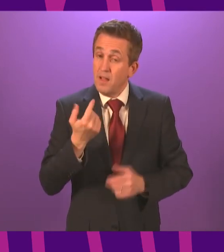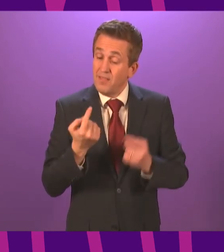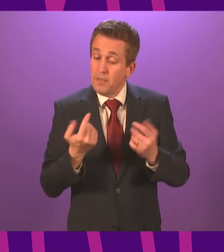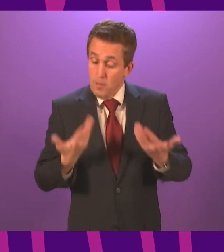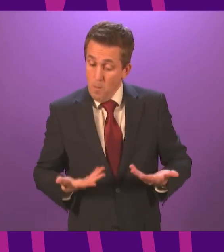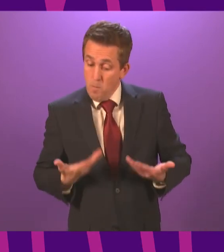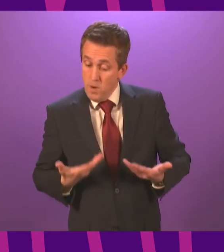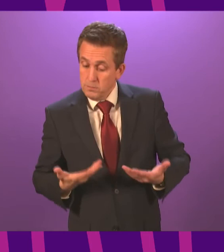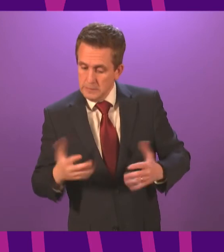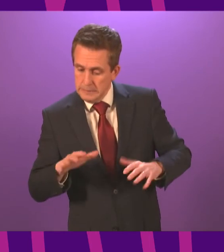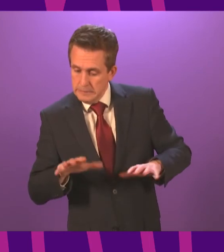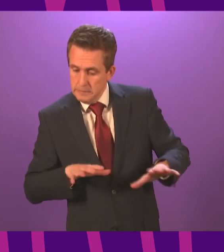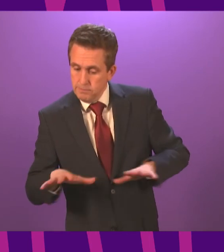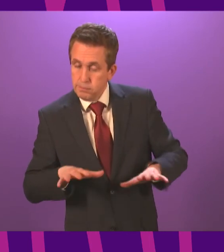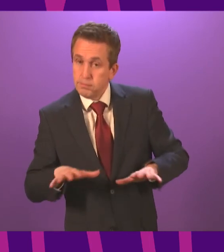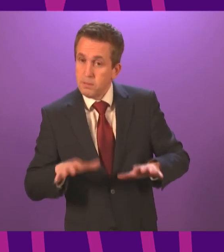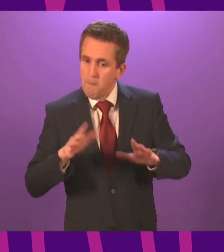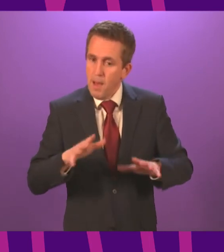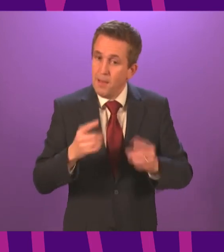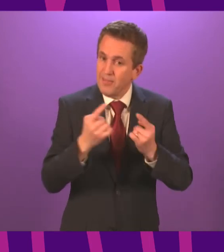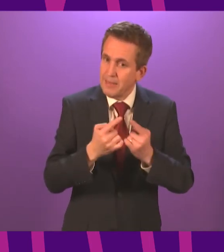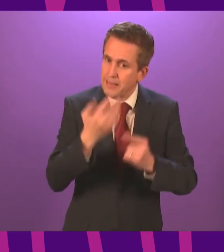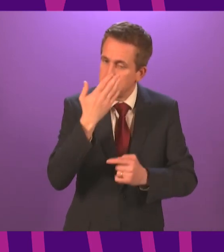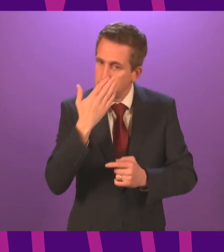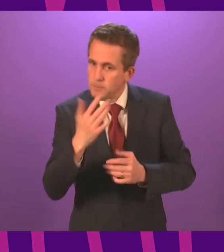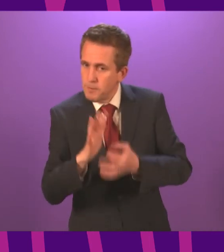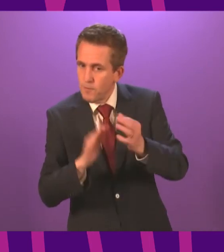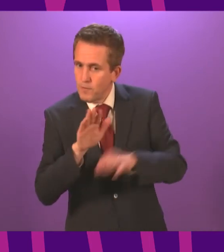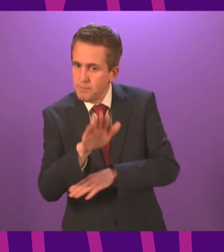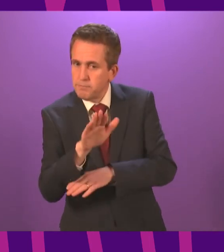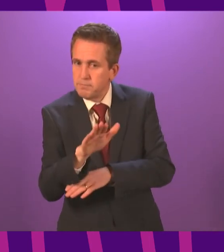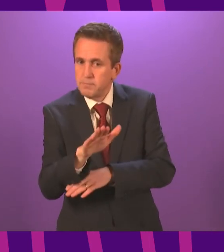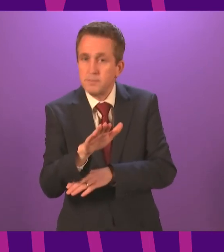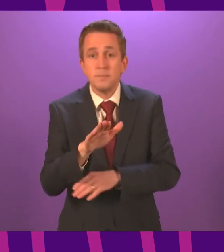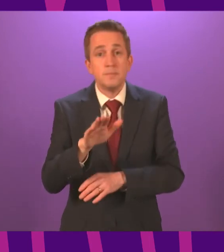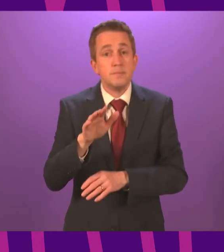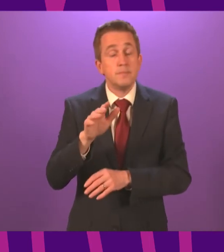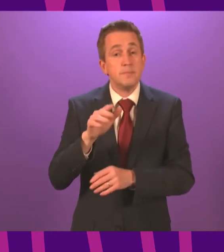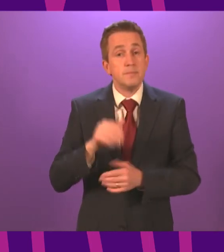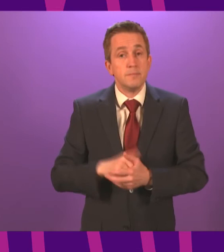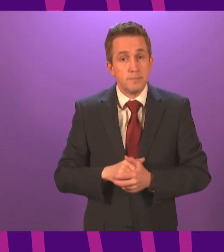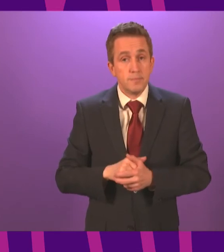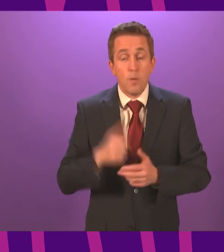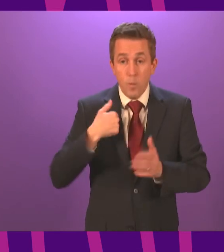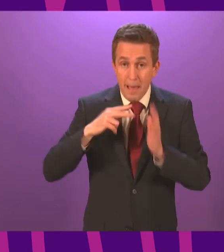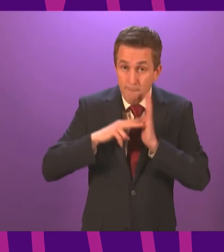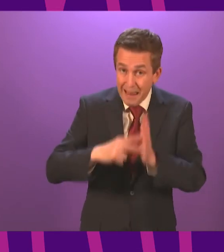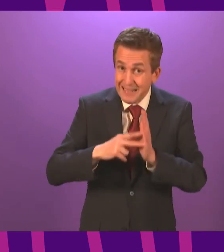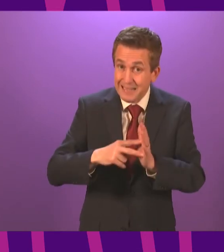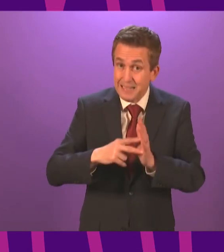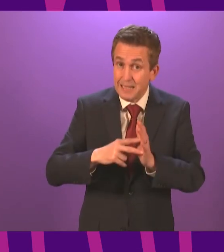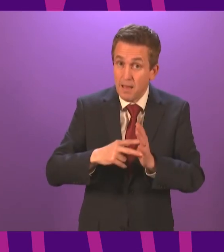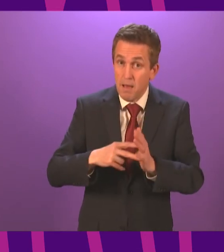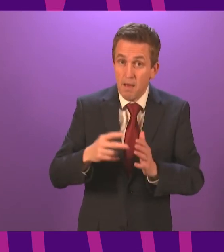end of the tunnel. We've heard from the Cabinet Secretary for Health and Sport this afternoon on the approach we're taking in planning for the rolling out of